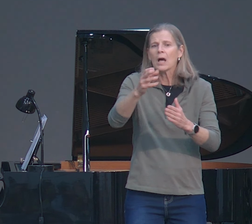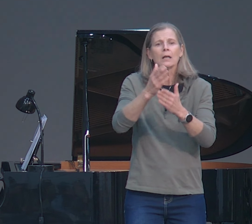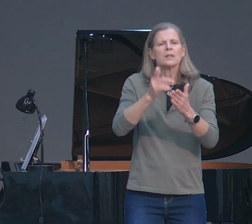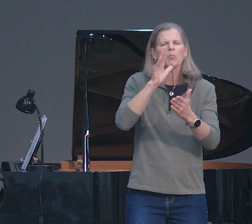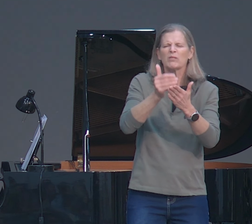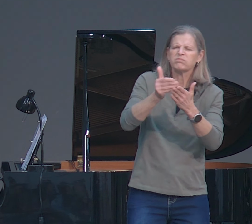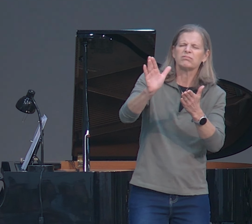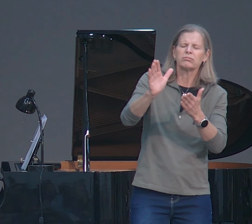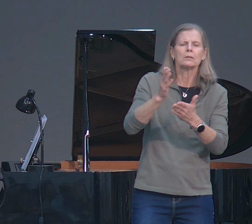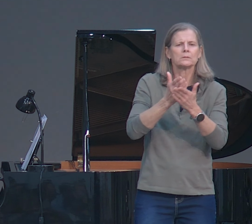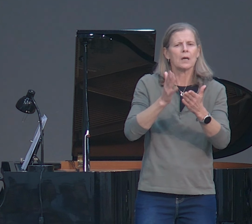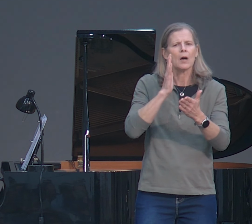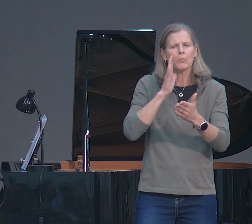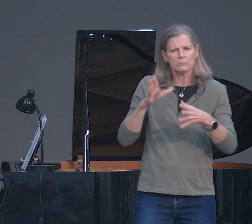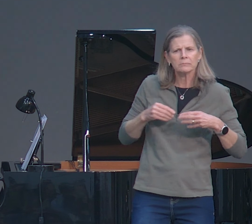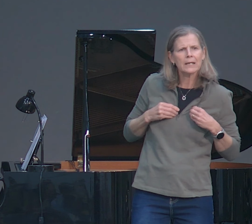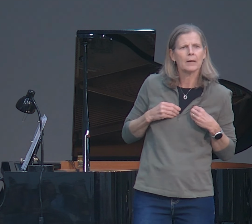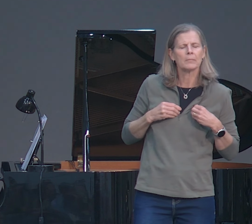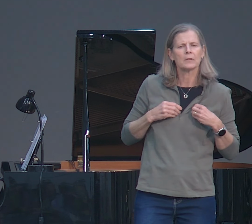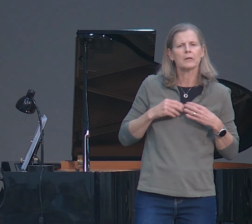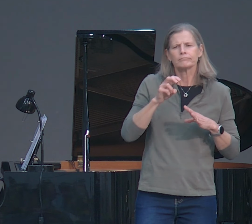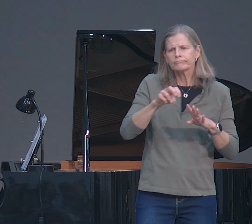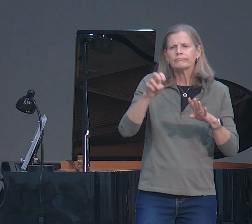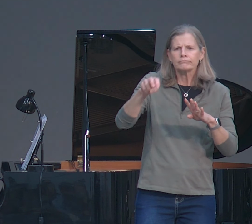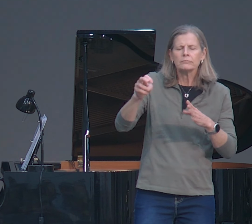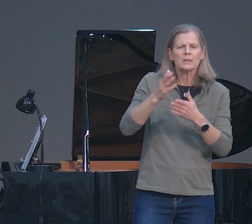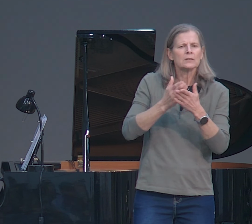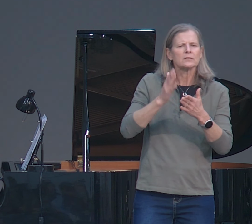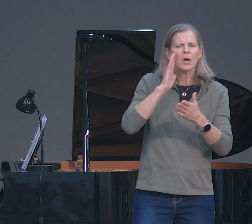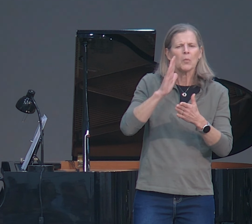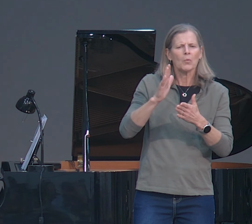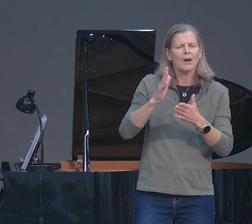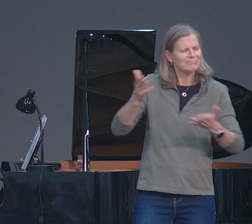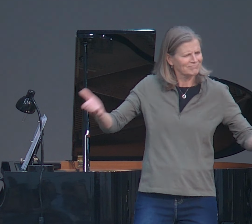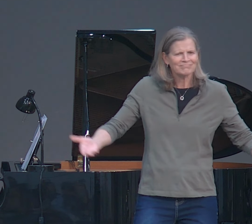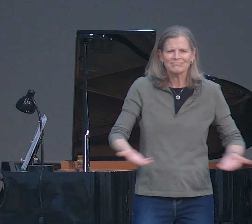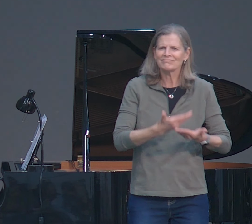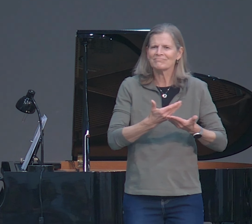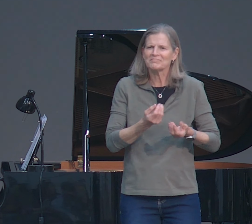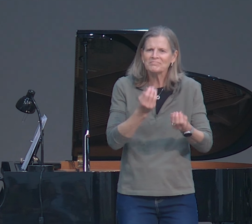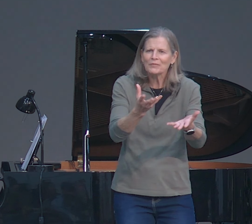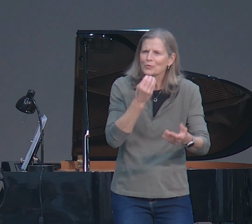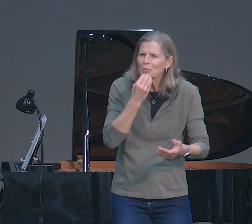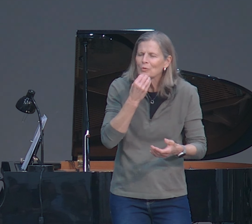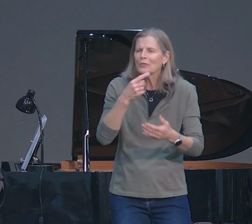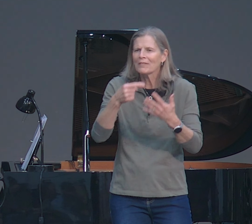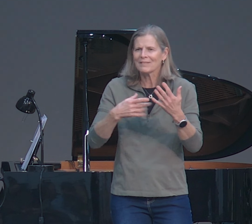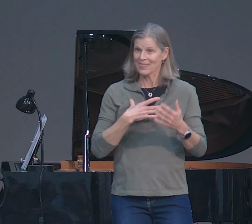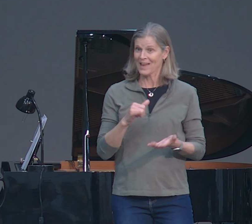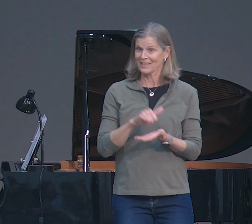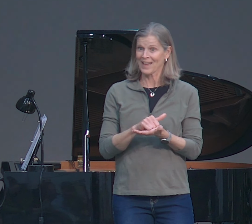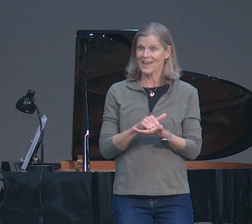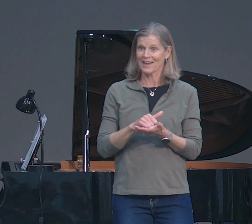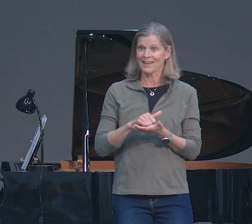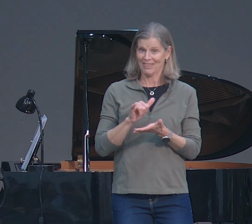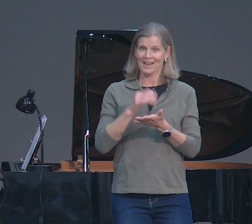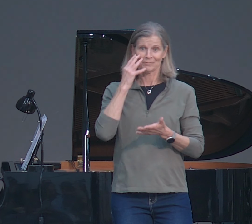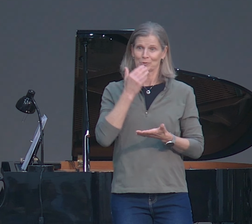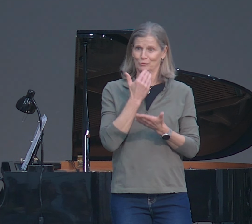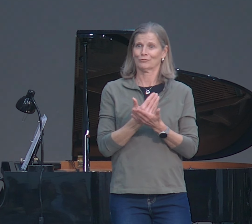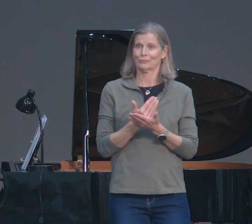the message. Some people are going to accept the message. Some are going to show hospitality. But we like that. We like that